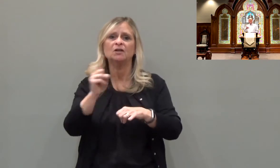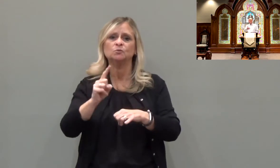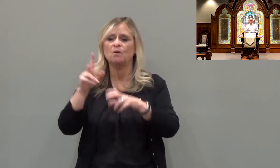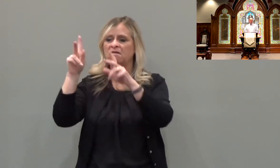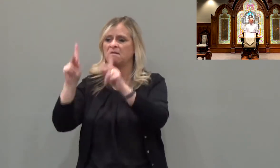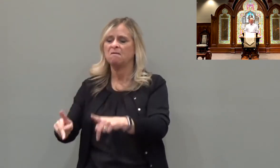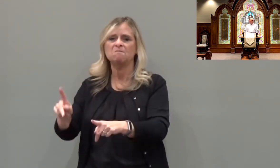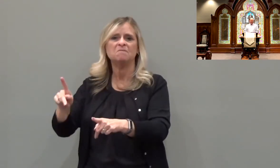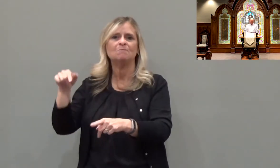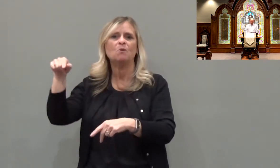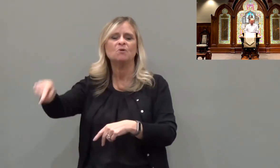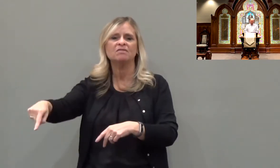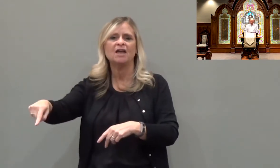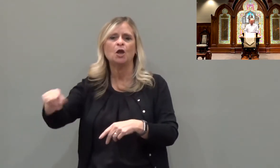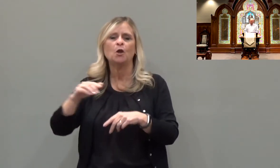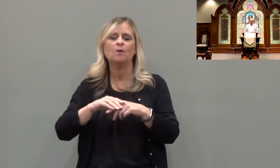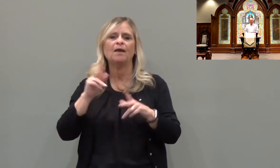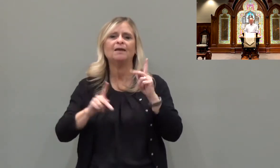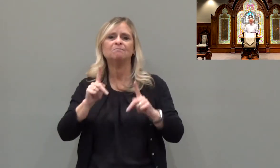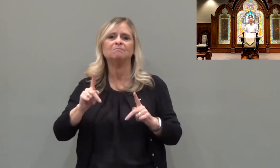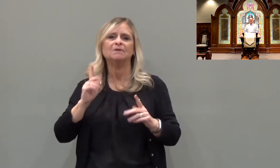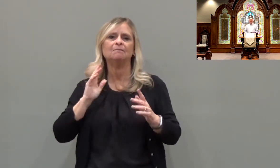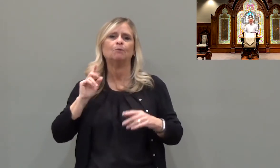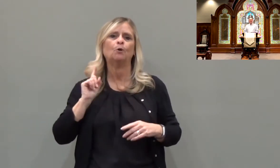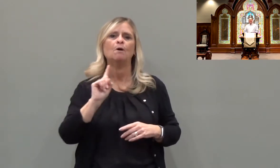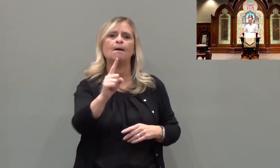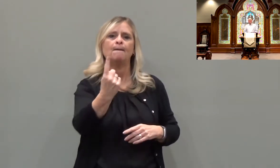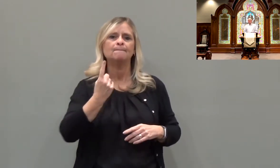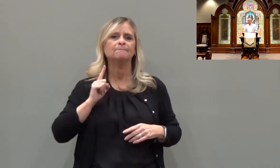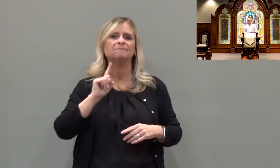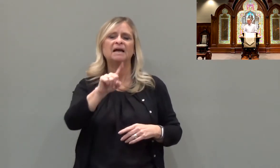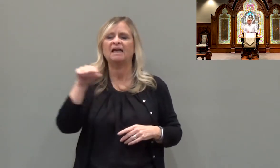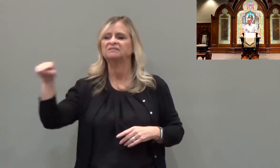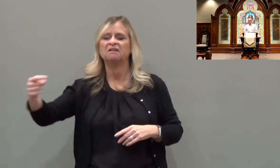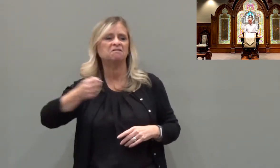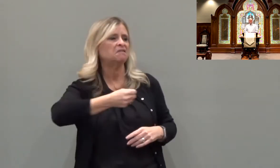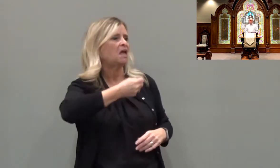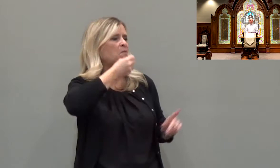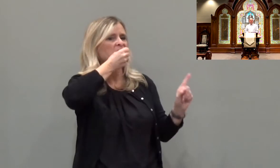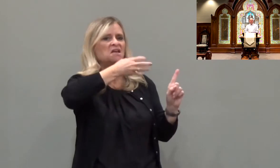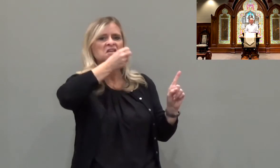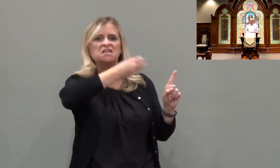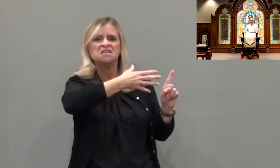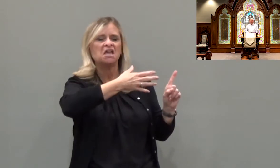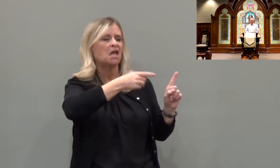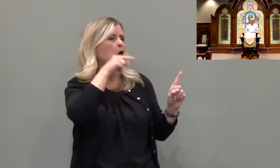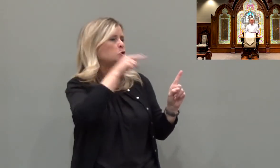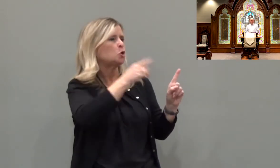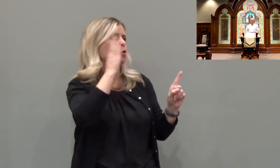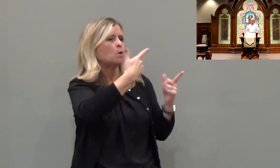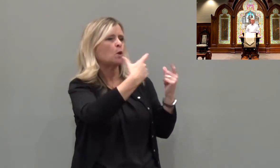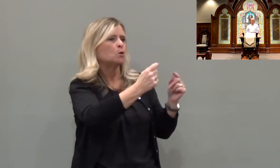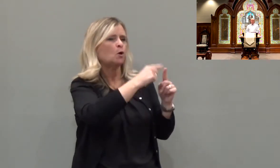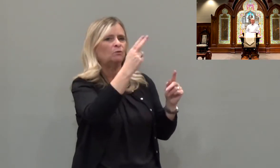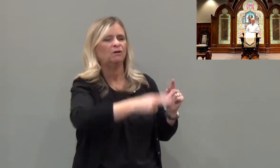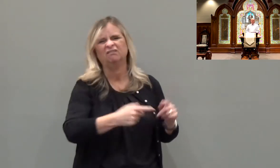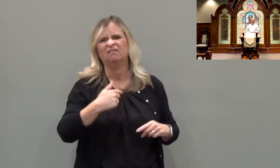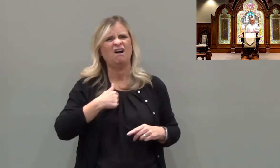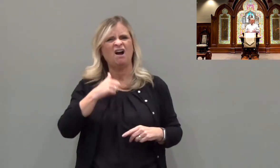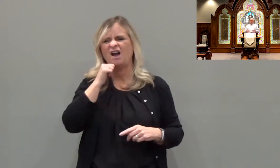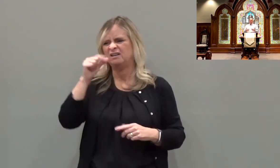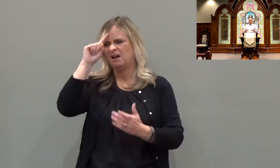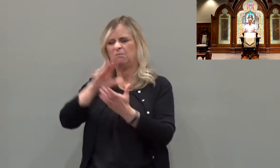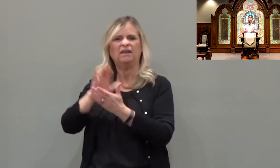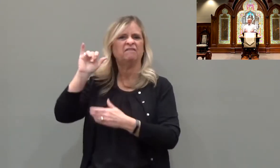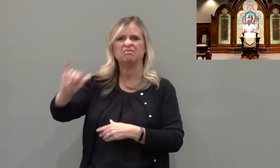insults at those who passed. I'm not convinced in any way that that is an effective way of sharing the gospel.